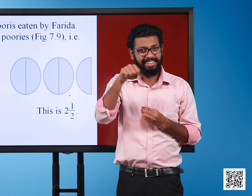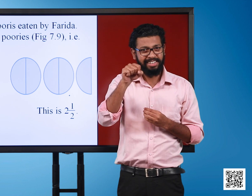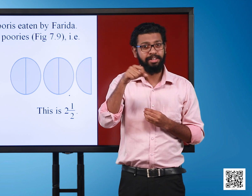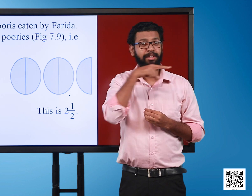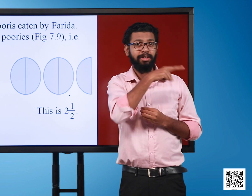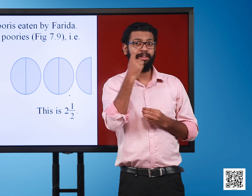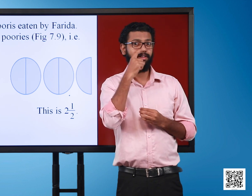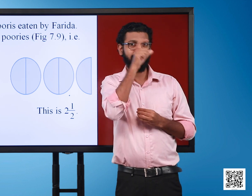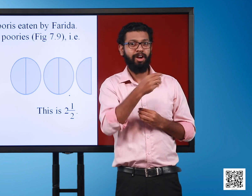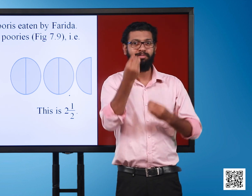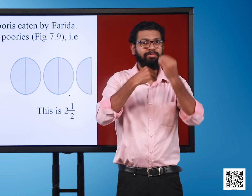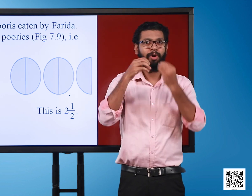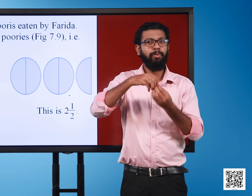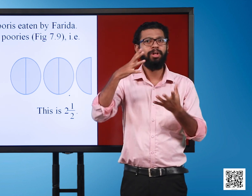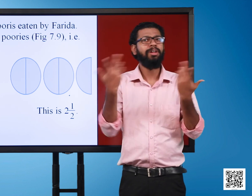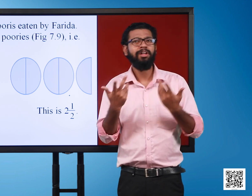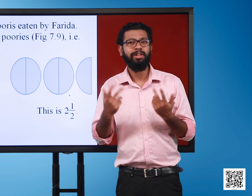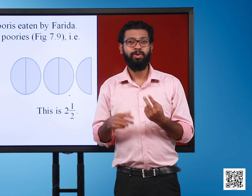She got 2½ puris.